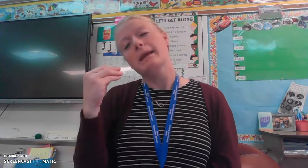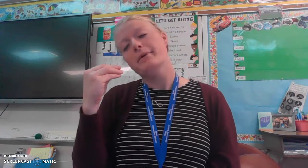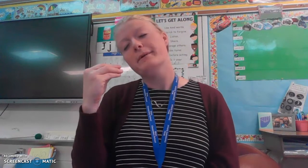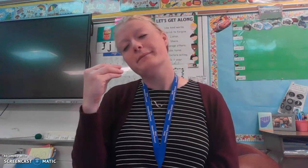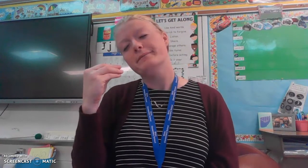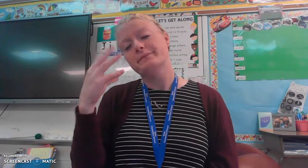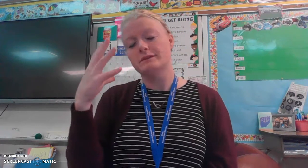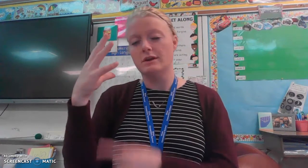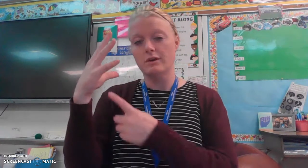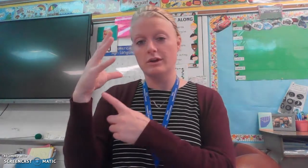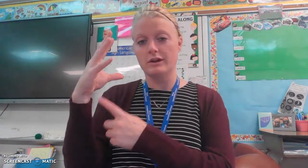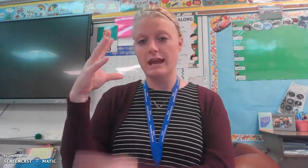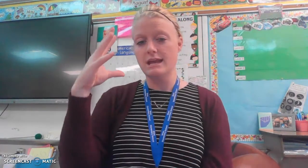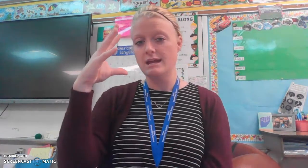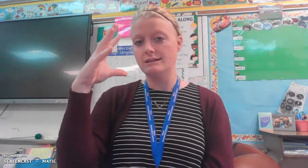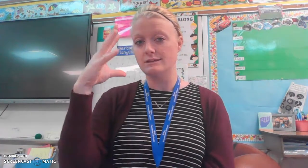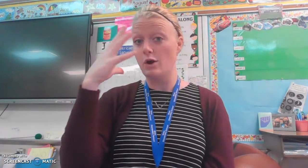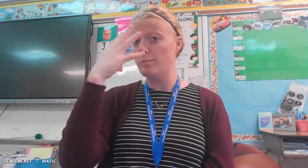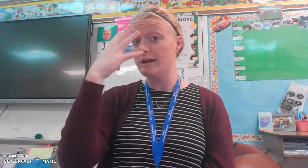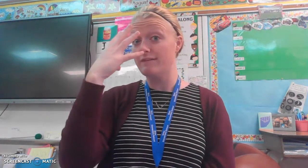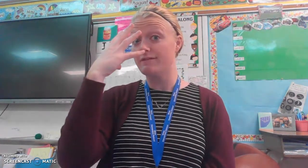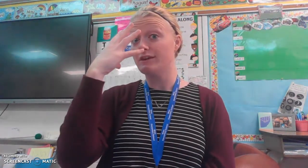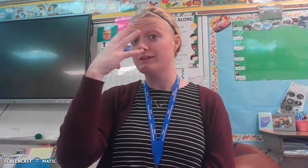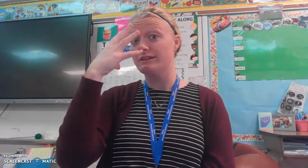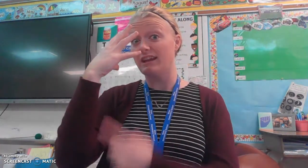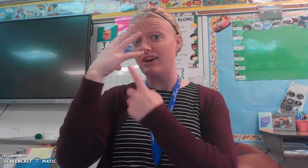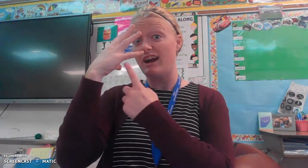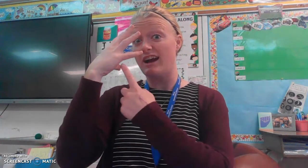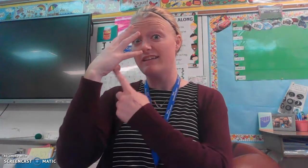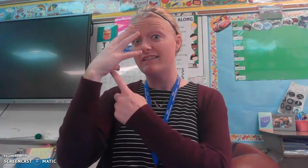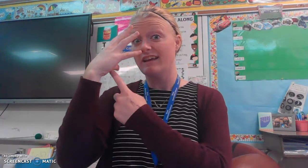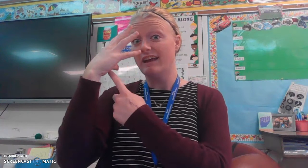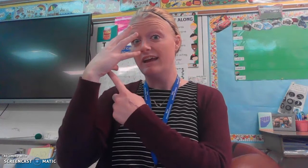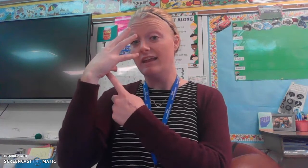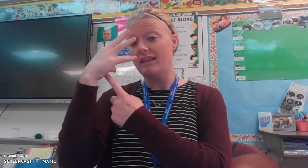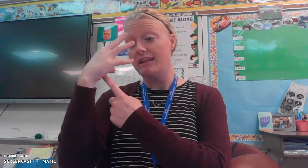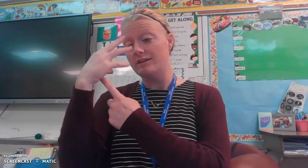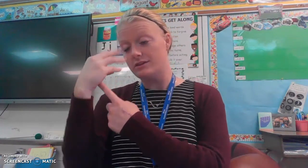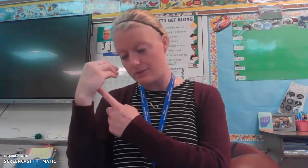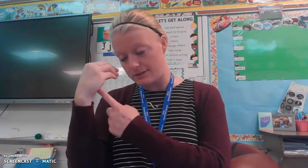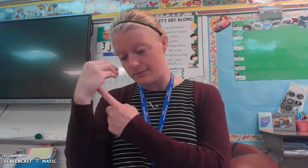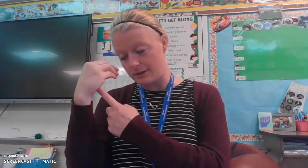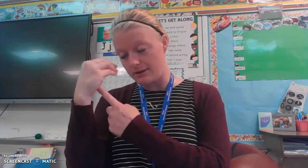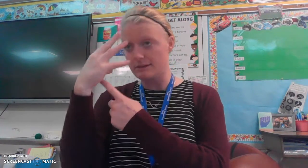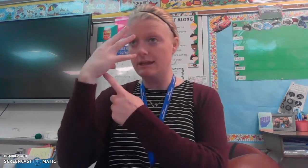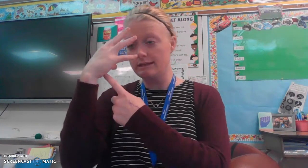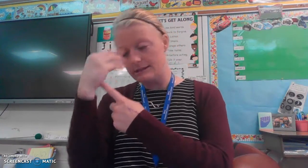sleep. So your hand is open at first, like your eyes, and it shows them closing.